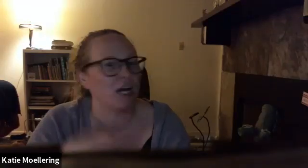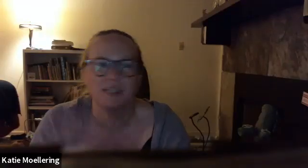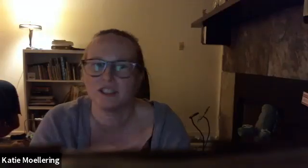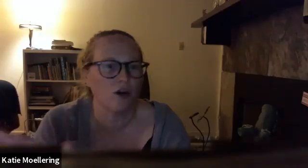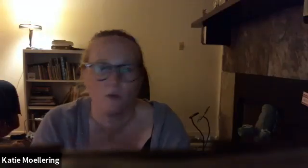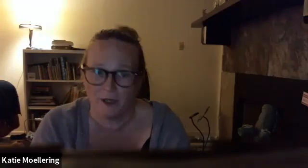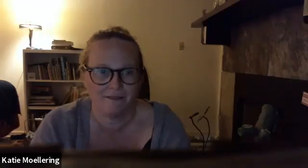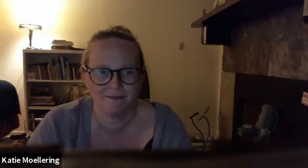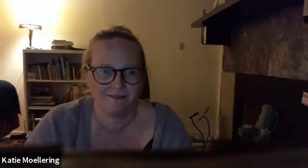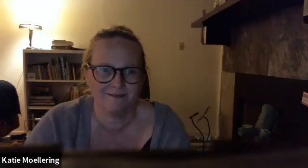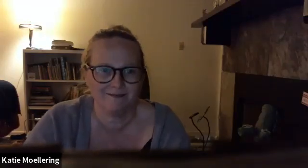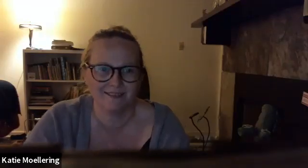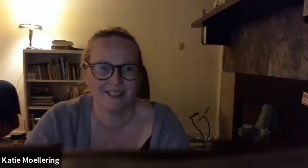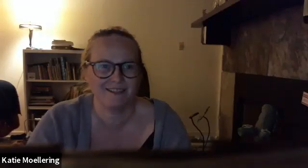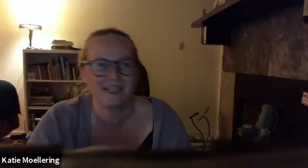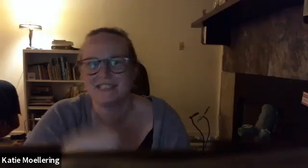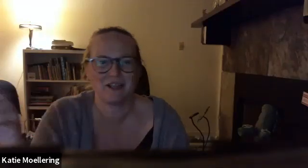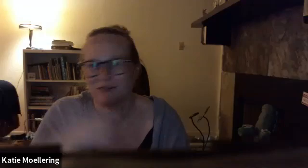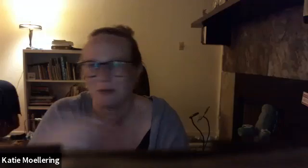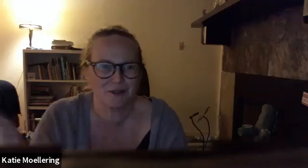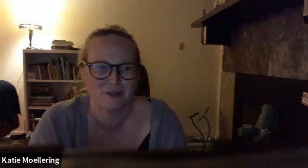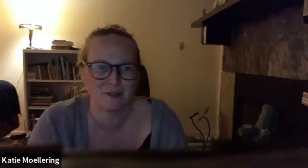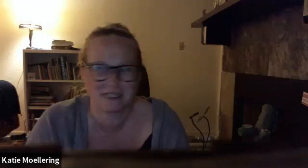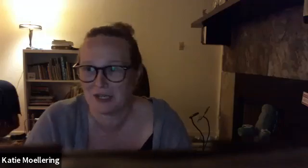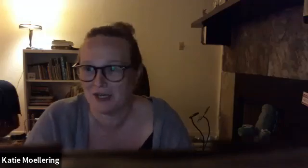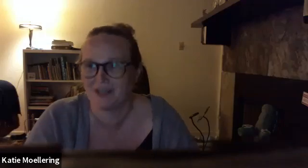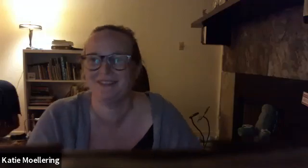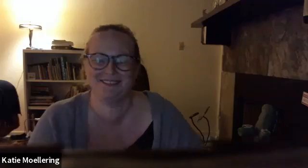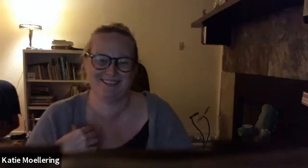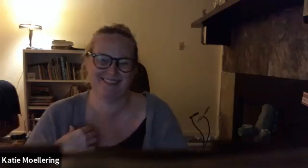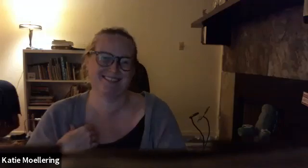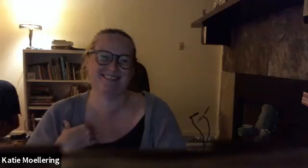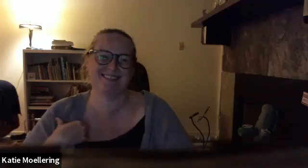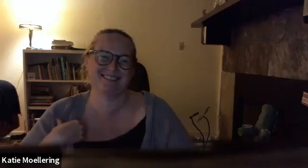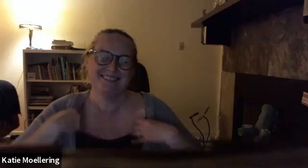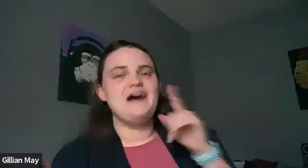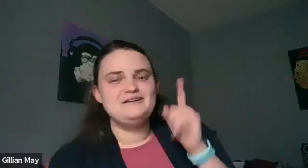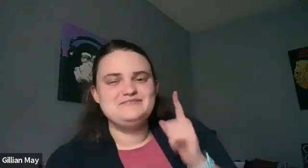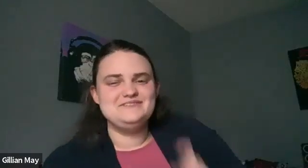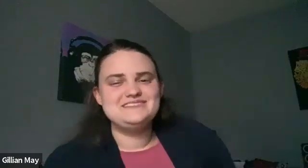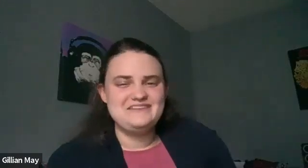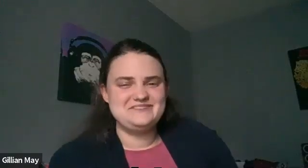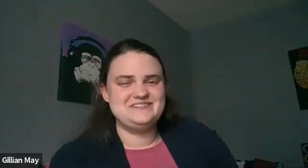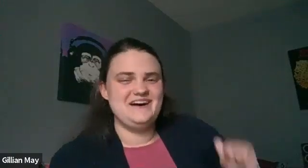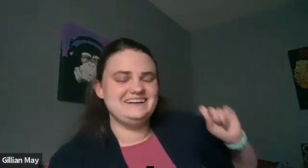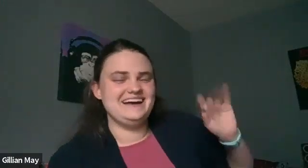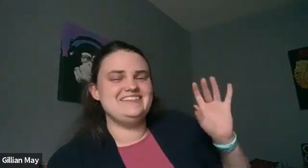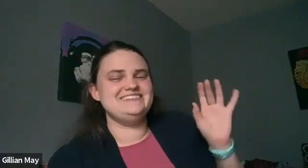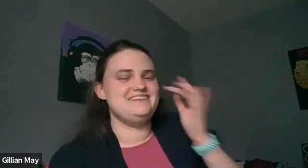the dog one. Like no, he's not throwing the frisbee at the dog. So I'll give you the sign for dog. The sign